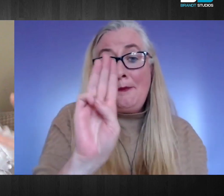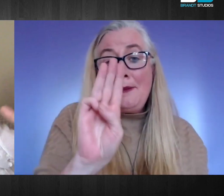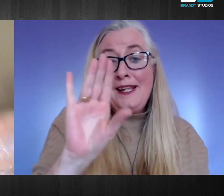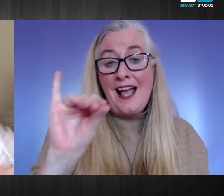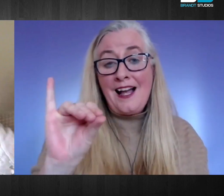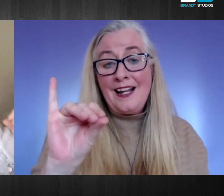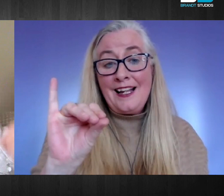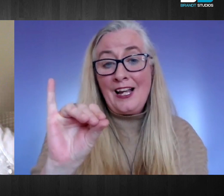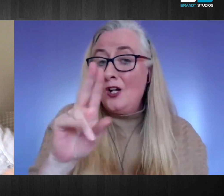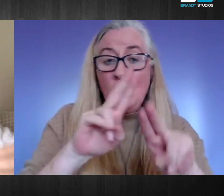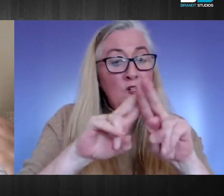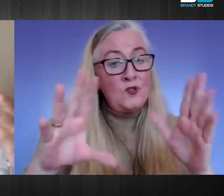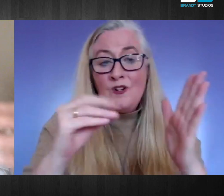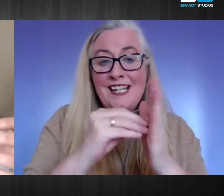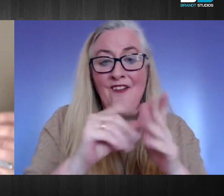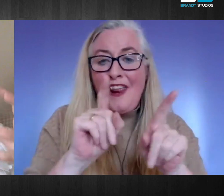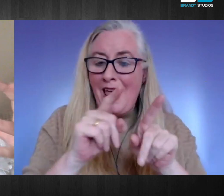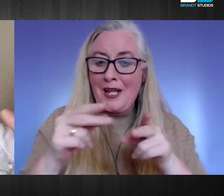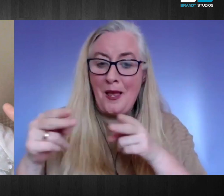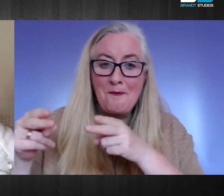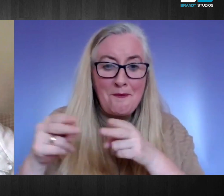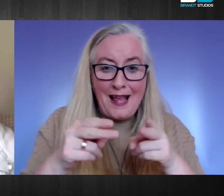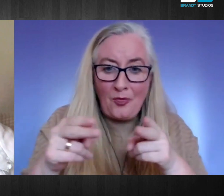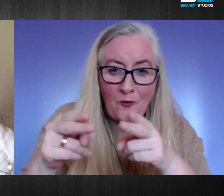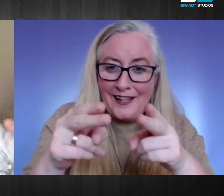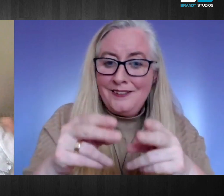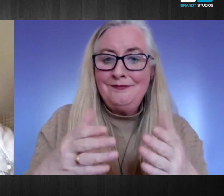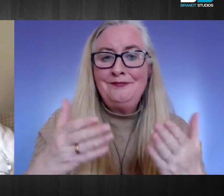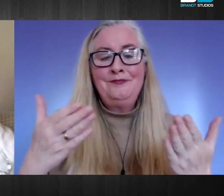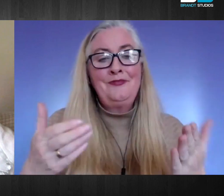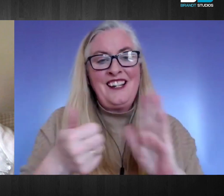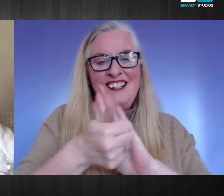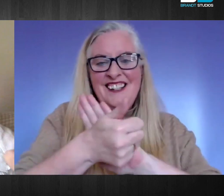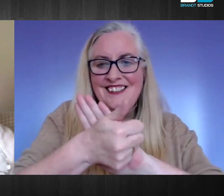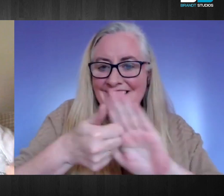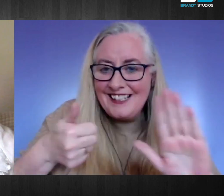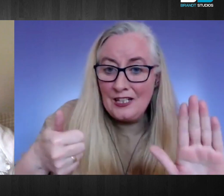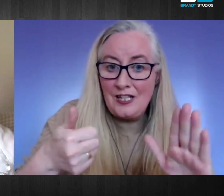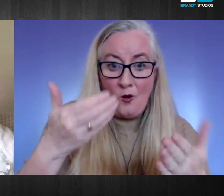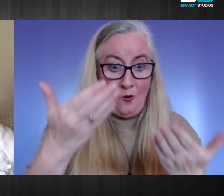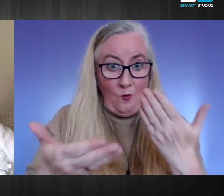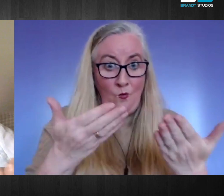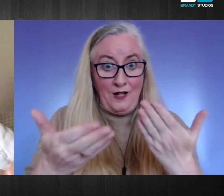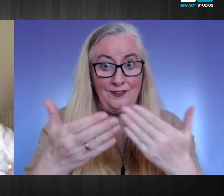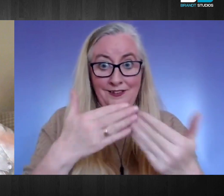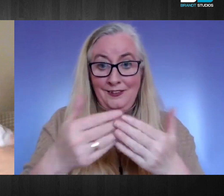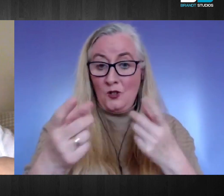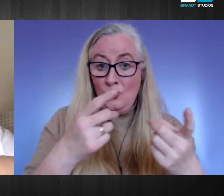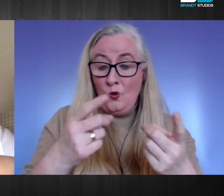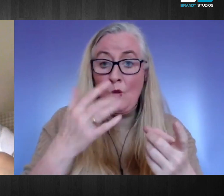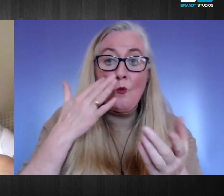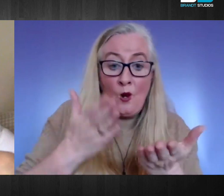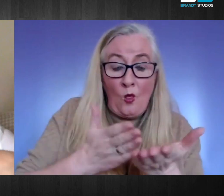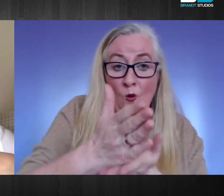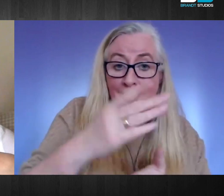have those pathways and those skills to hold on to in this time when things become more difficult. So from